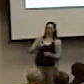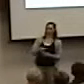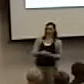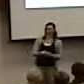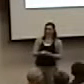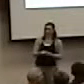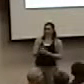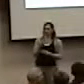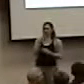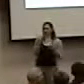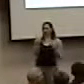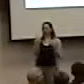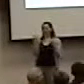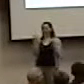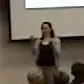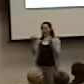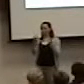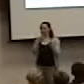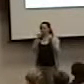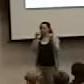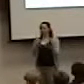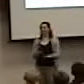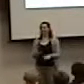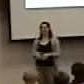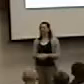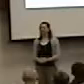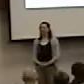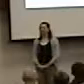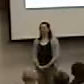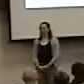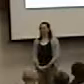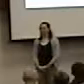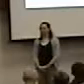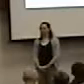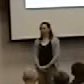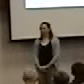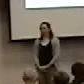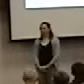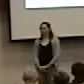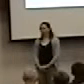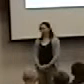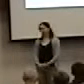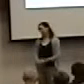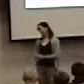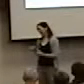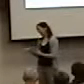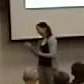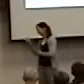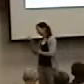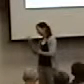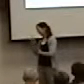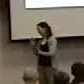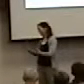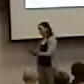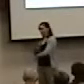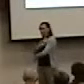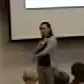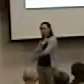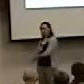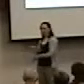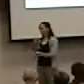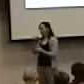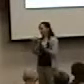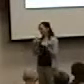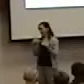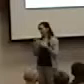there'll be many blessings coming from it. He understands his authority. He does not have the right